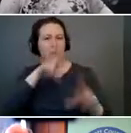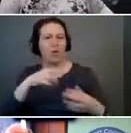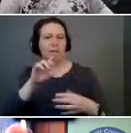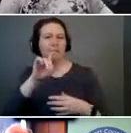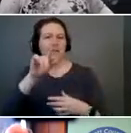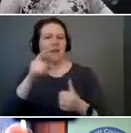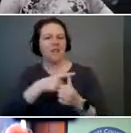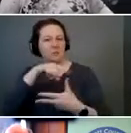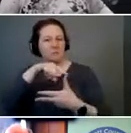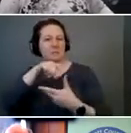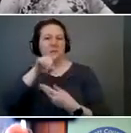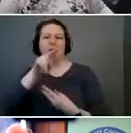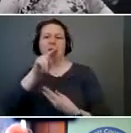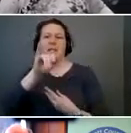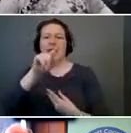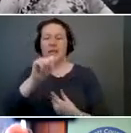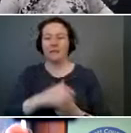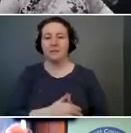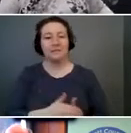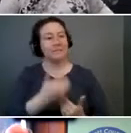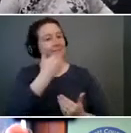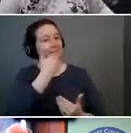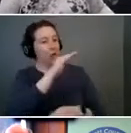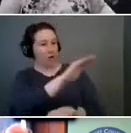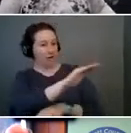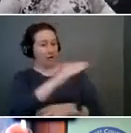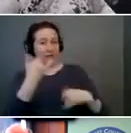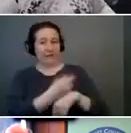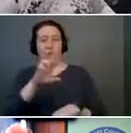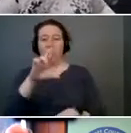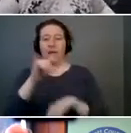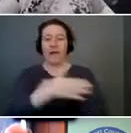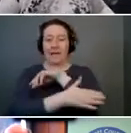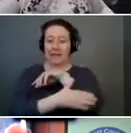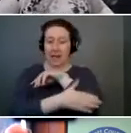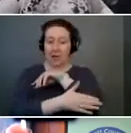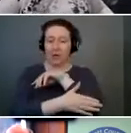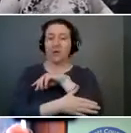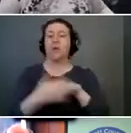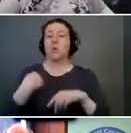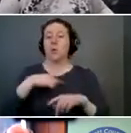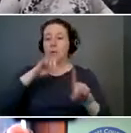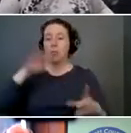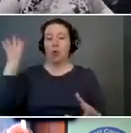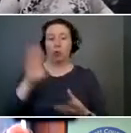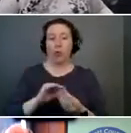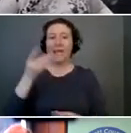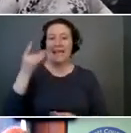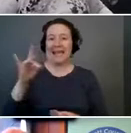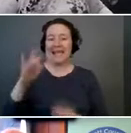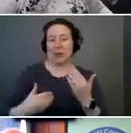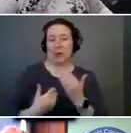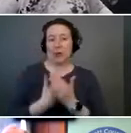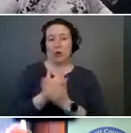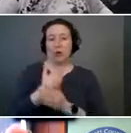Nita. Hi, good afternoon. Today in Rock Island County, we are reporting 18 new